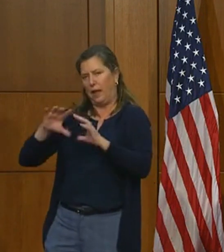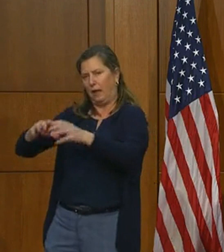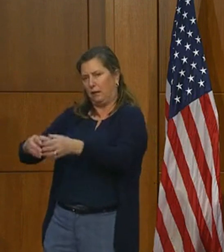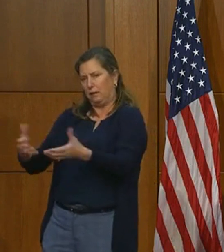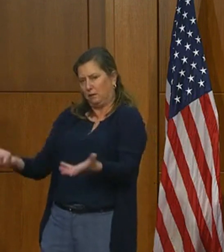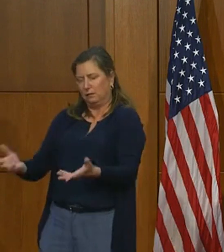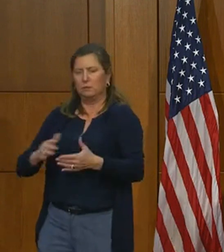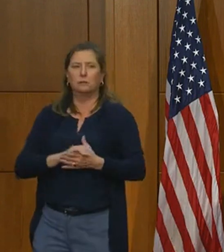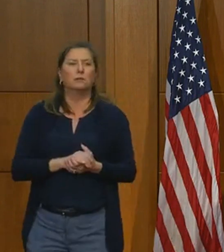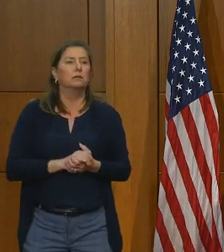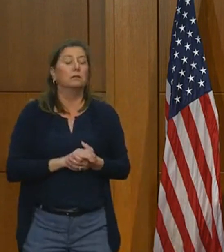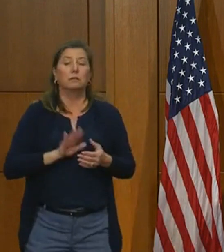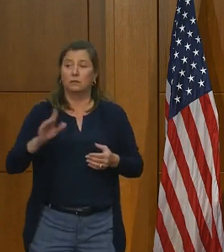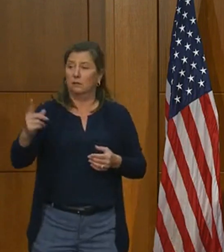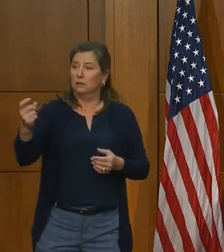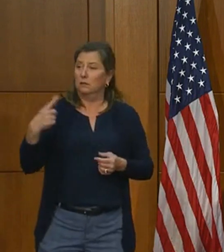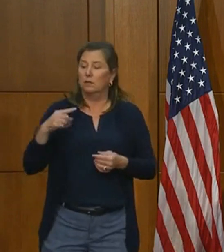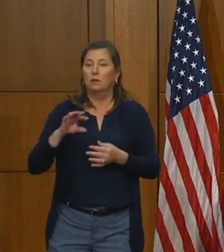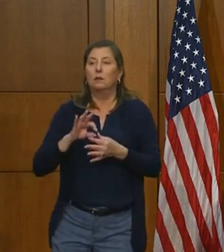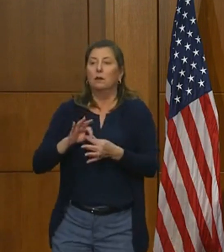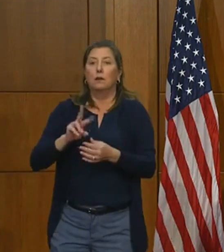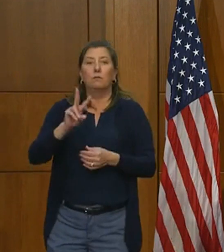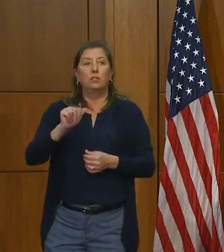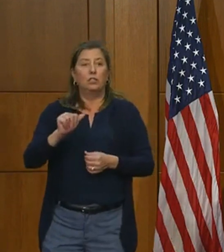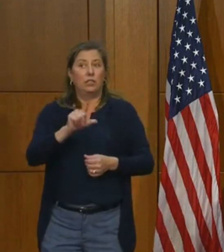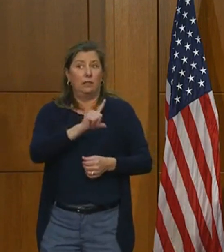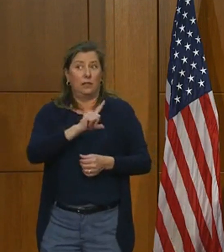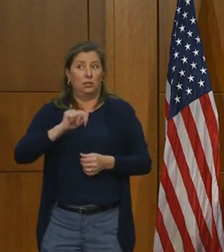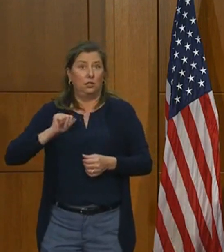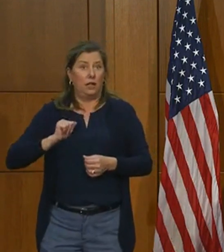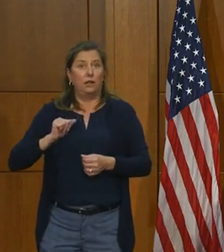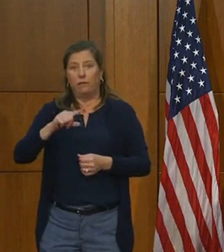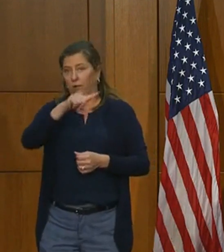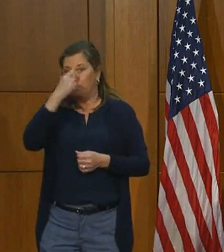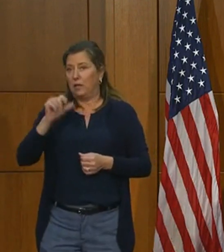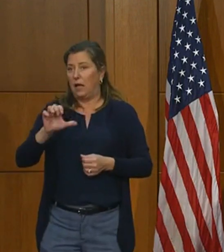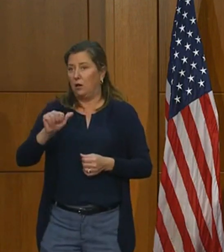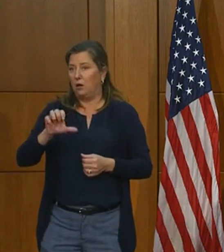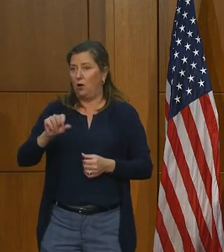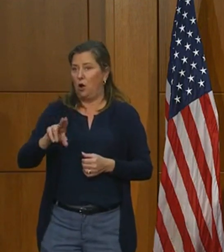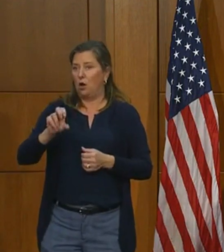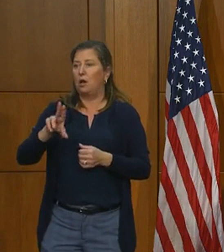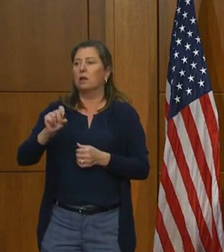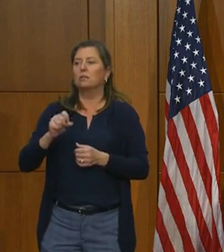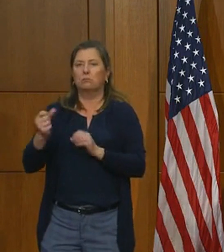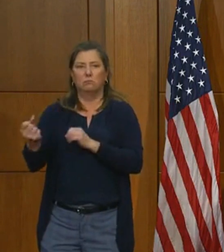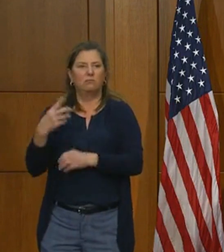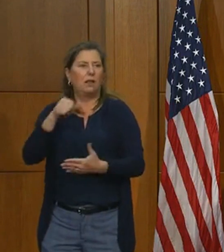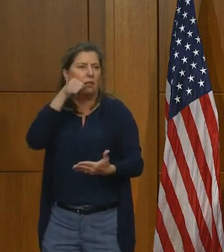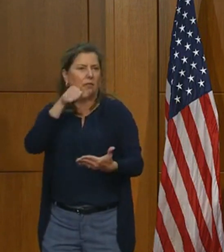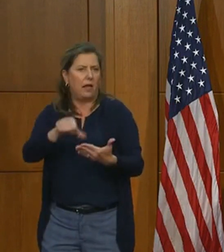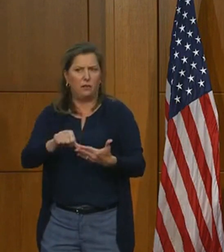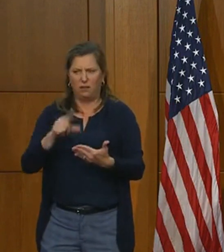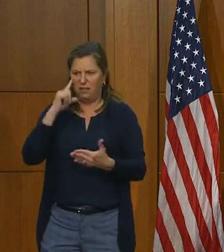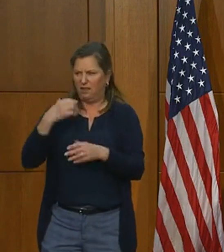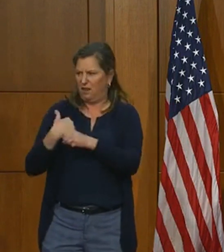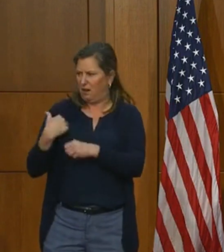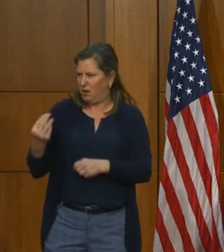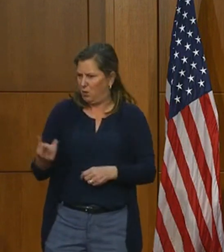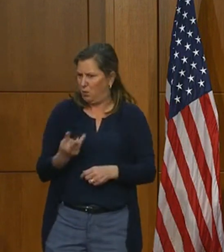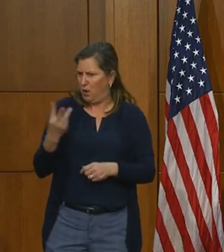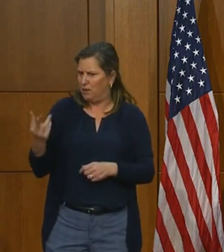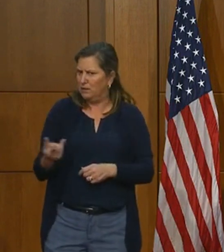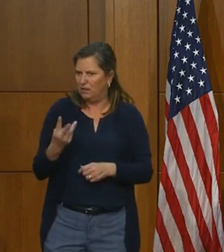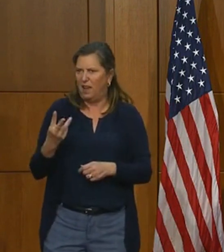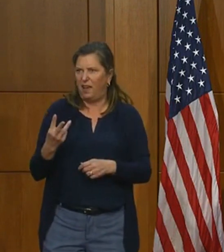the question was from the Virginia Legislative Black Caucus, a letter that I received, I believe it was on Wednesday, actually.